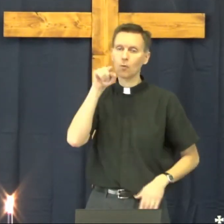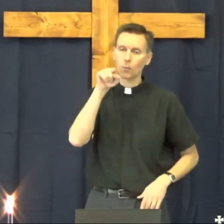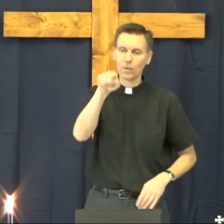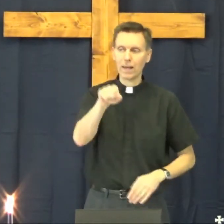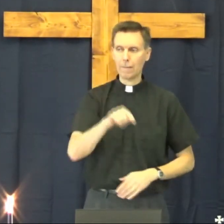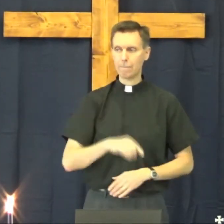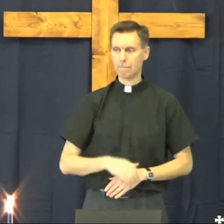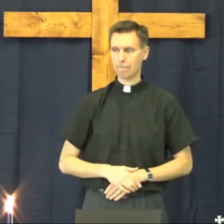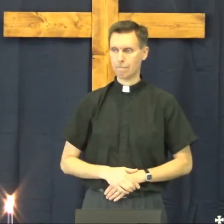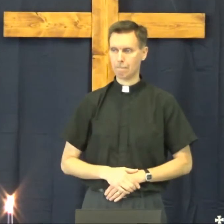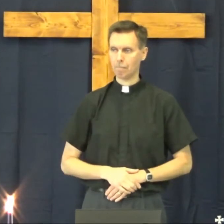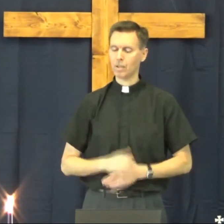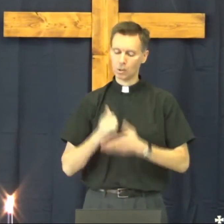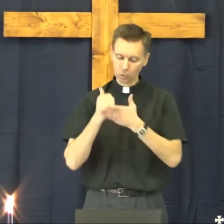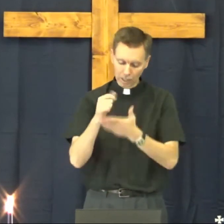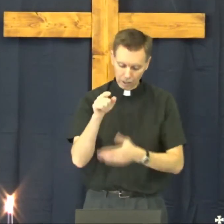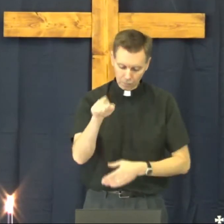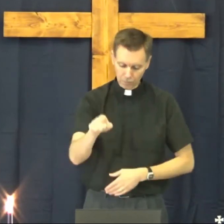for them, to help them.